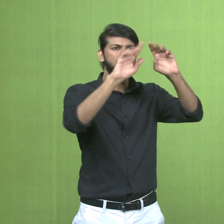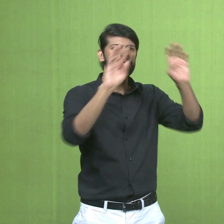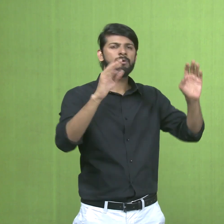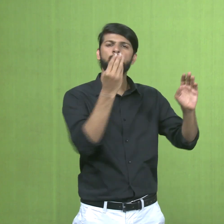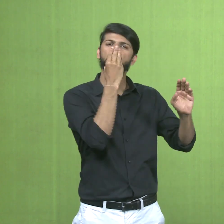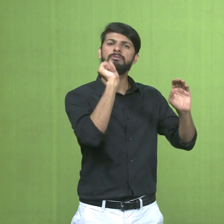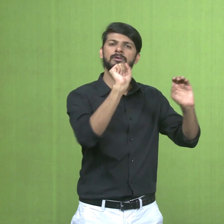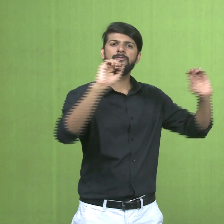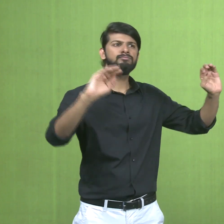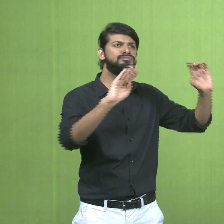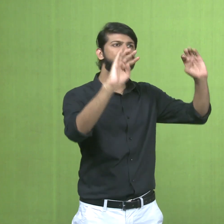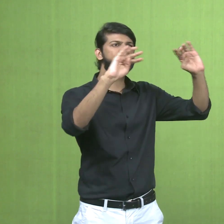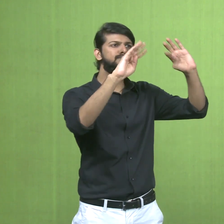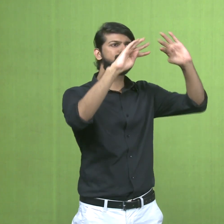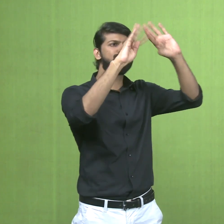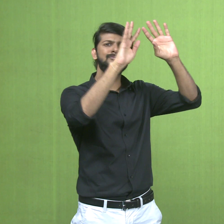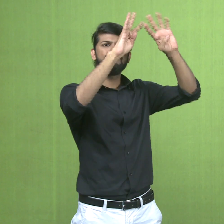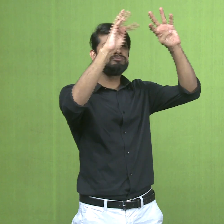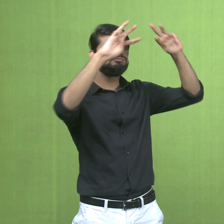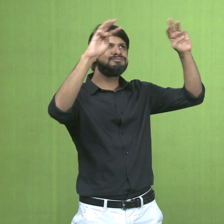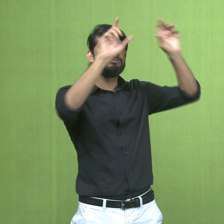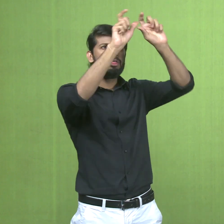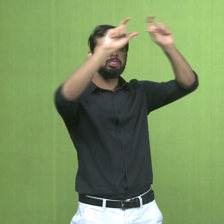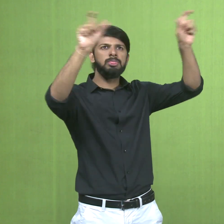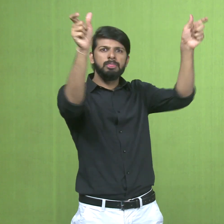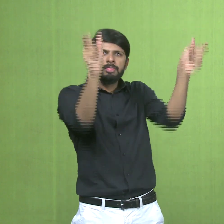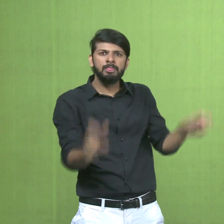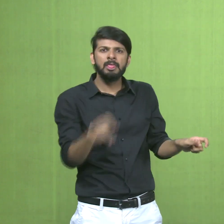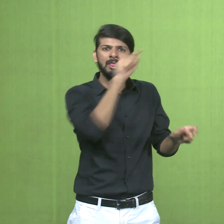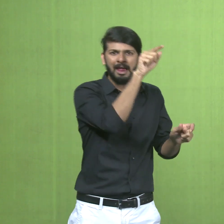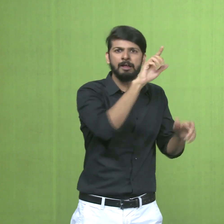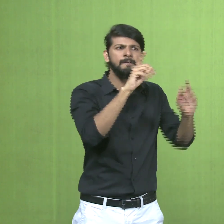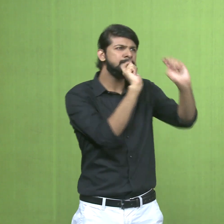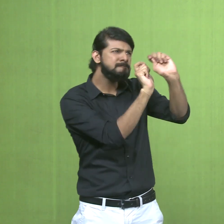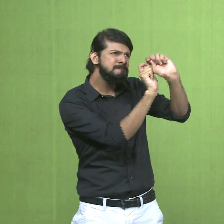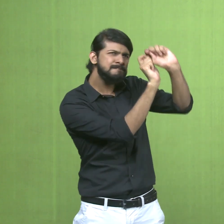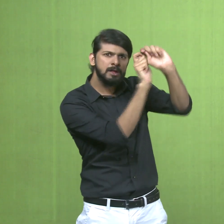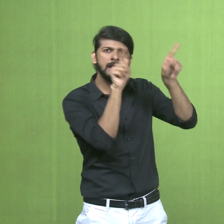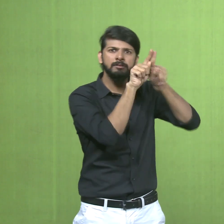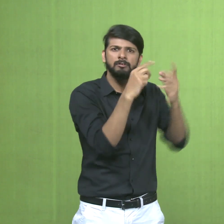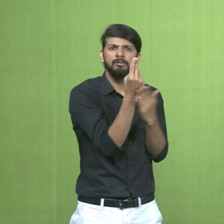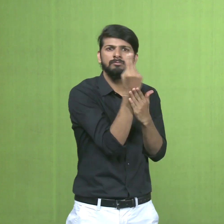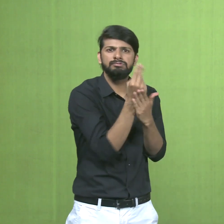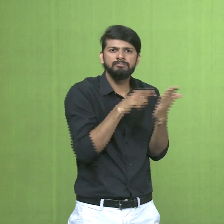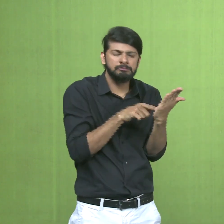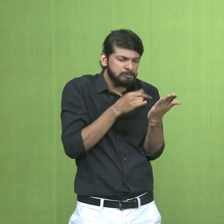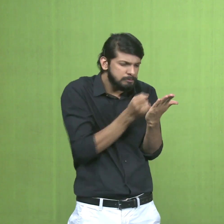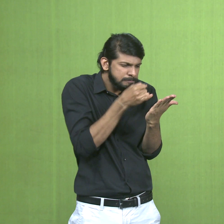Arch used to be the kind of entry when you enter a castle, specifically of the Mughal rulers. There